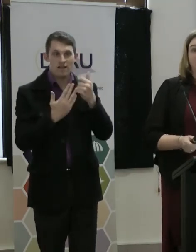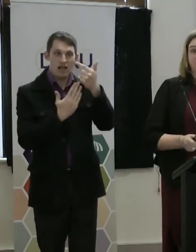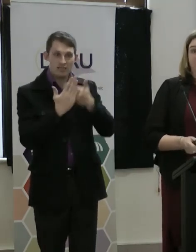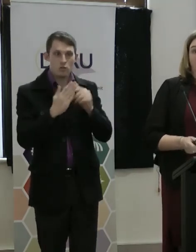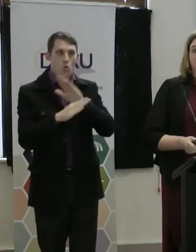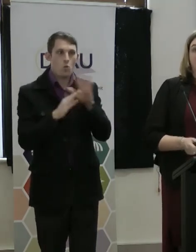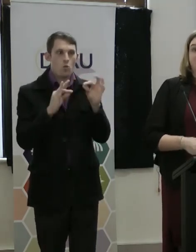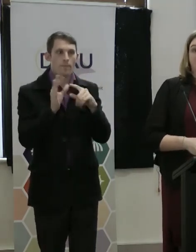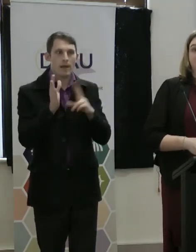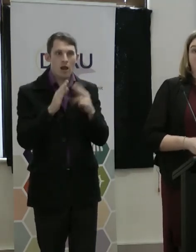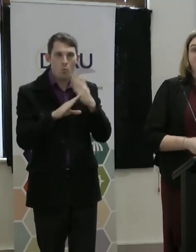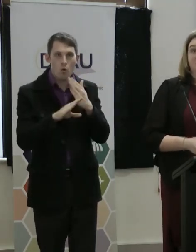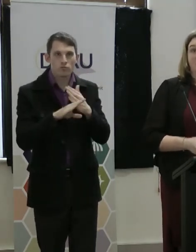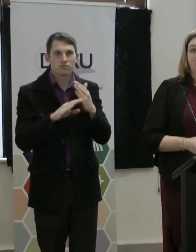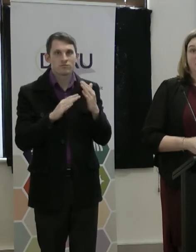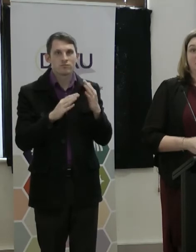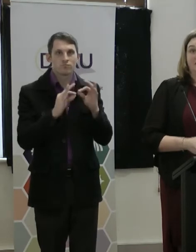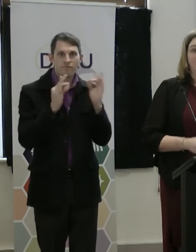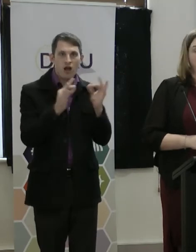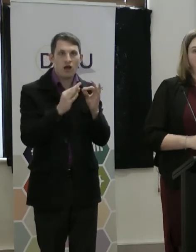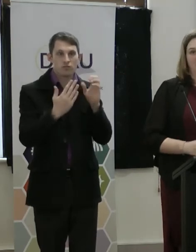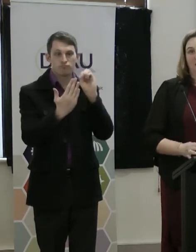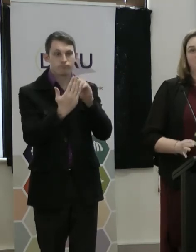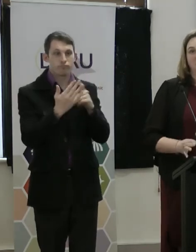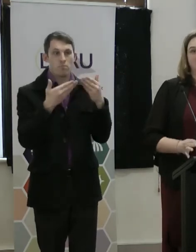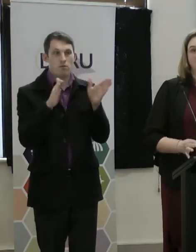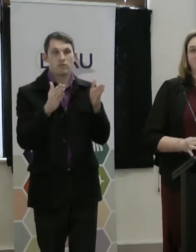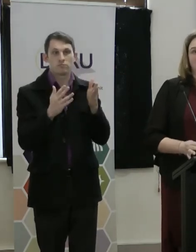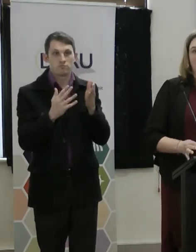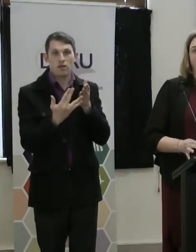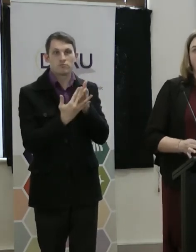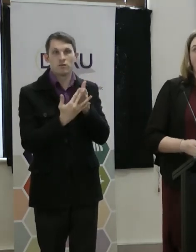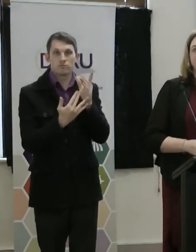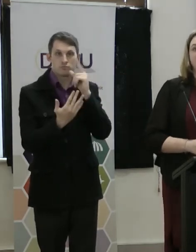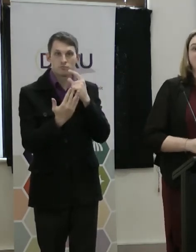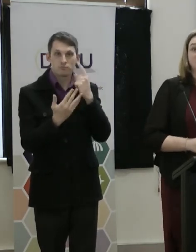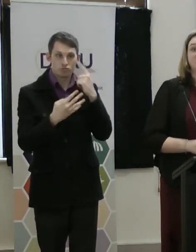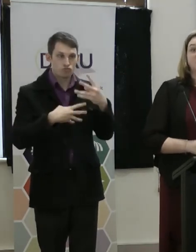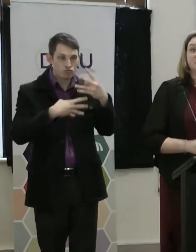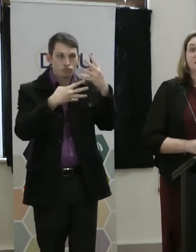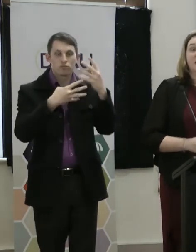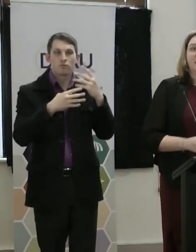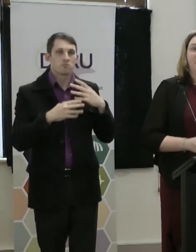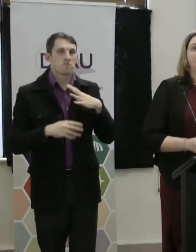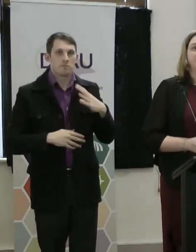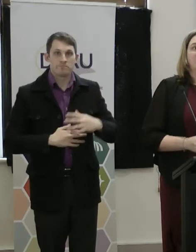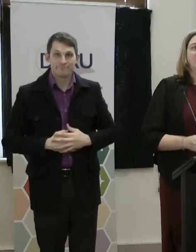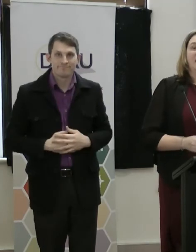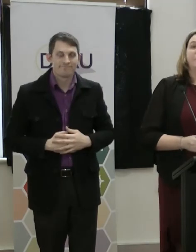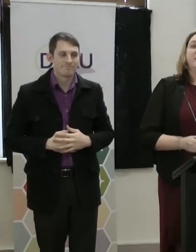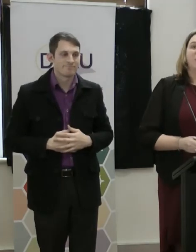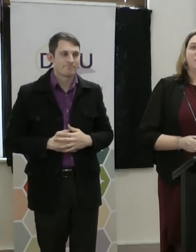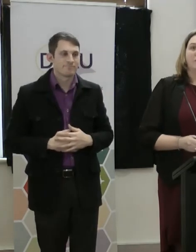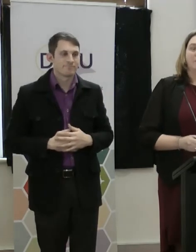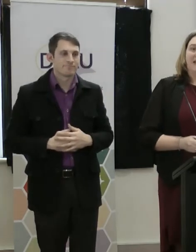and providers on our website, and that information is made publicly available for anybody to search and to have a look at. So there